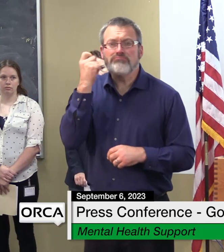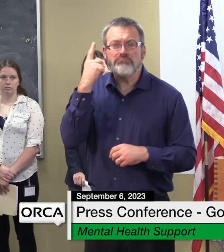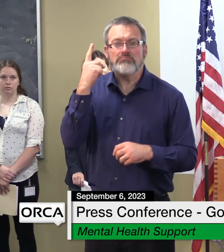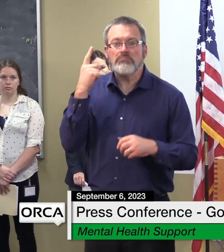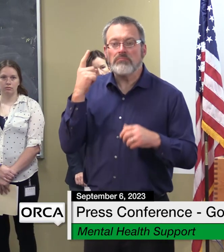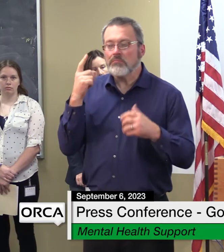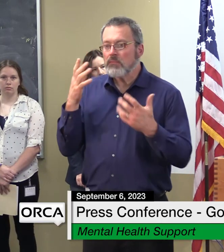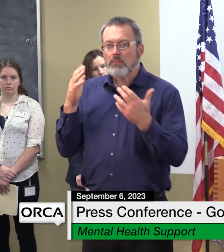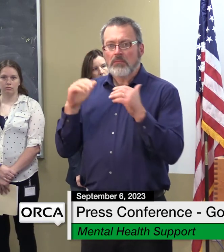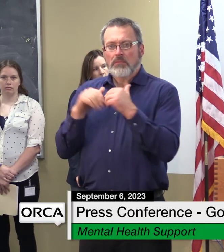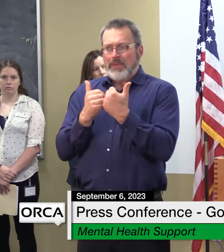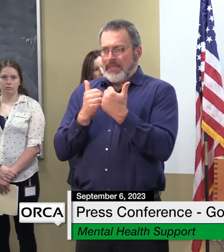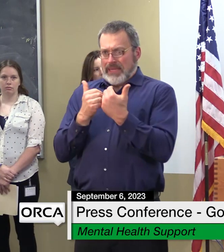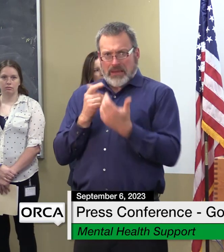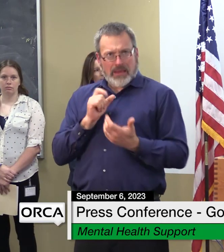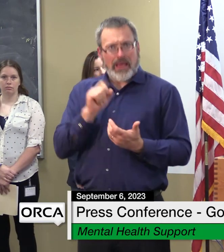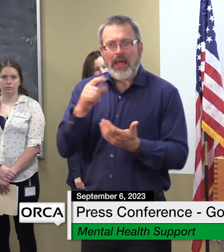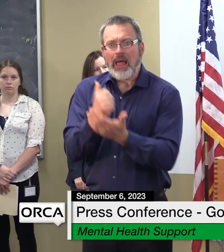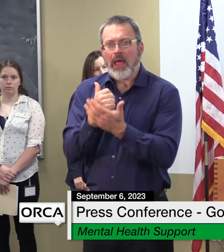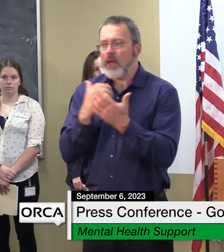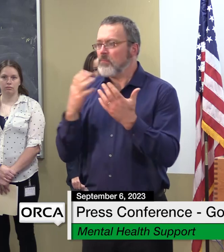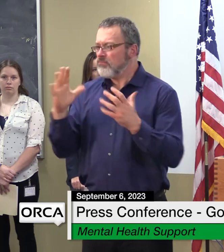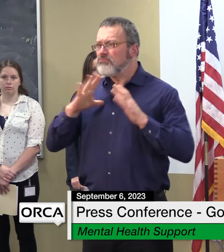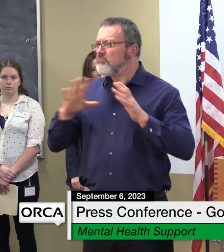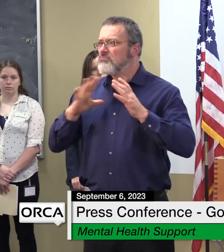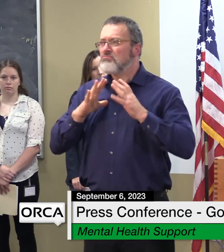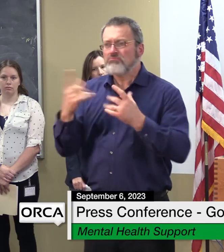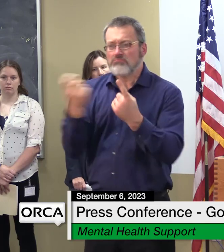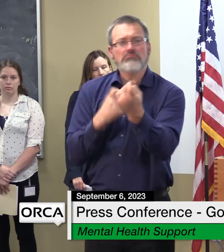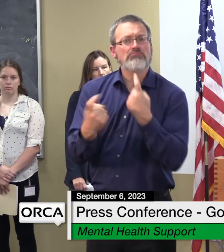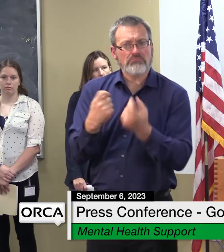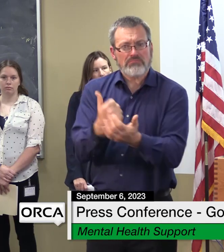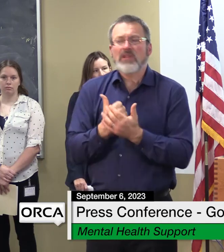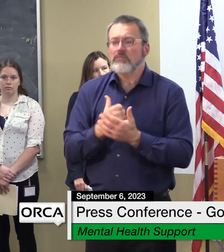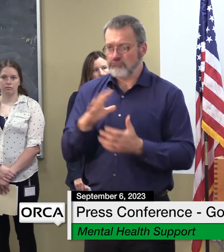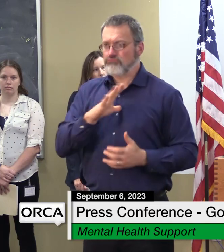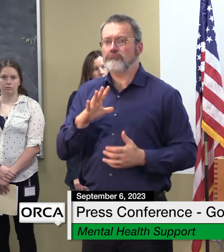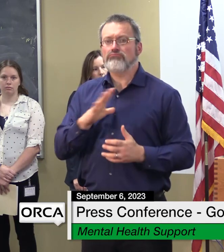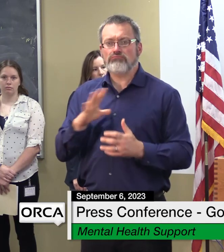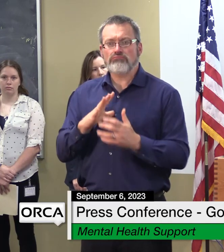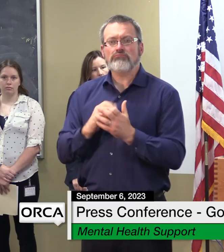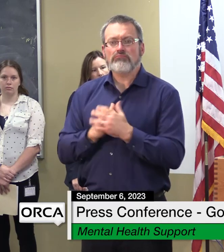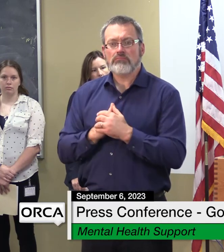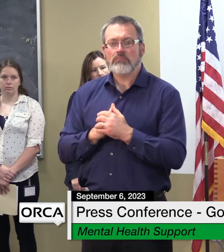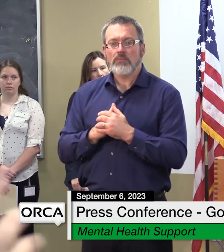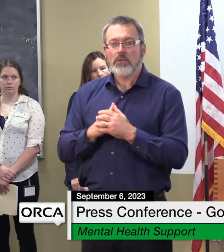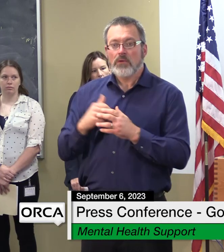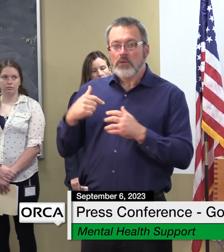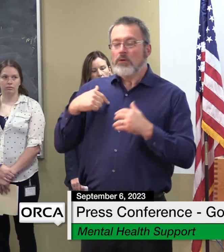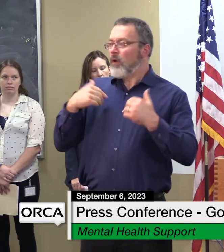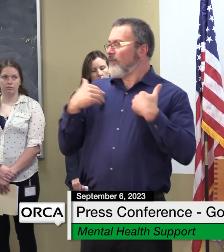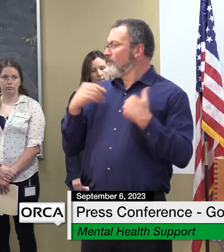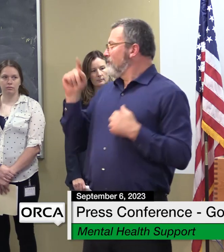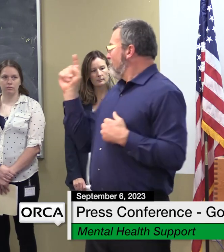Kronf from the Department of Health and Alicia Webb from 988 will have more on that in a few